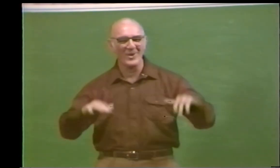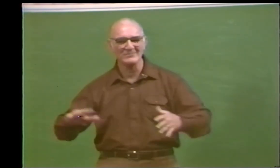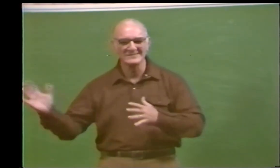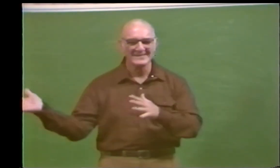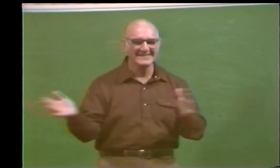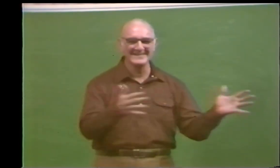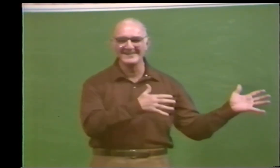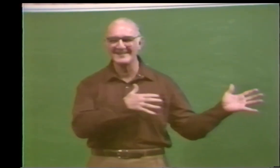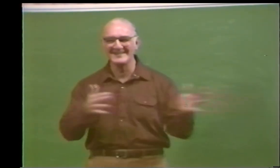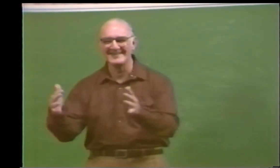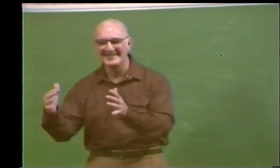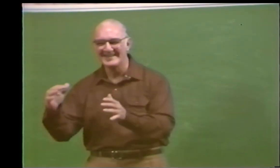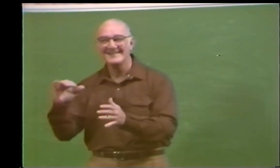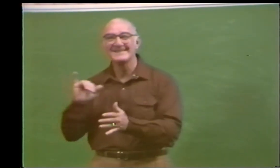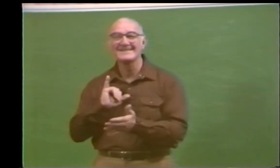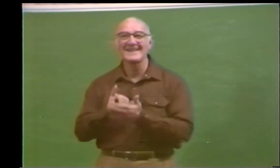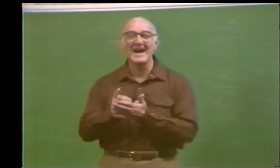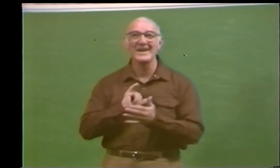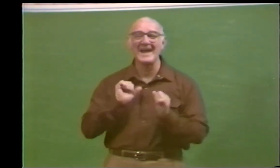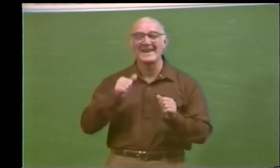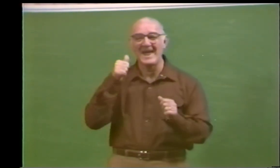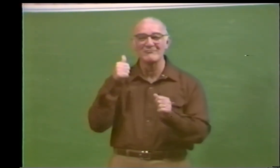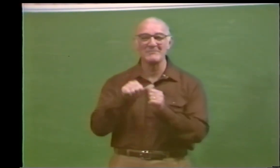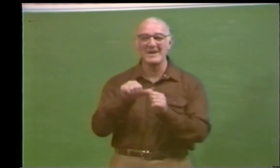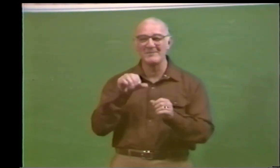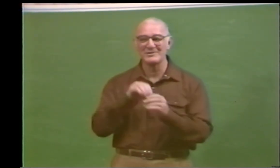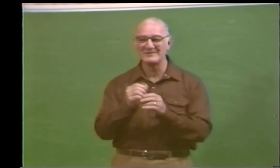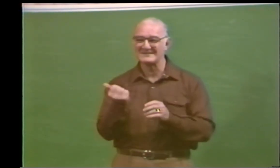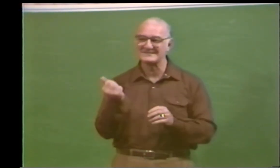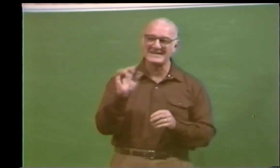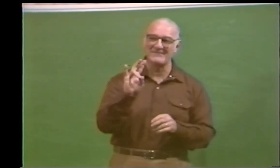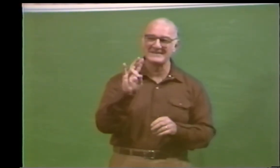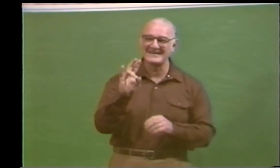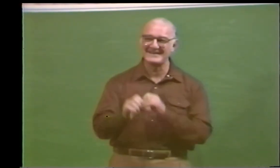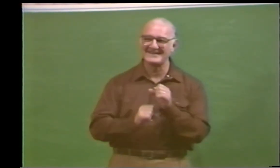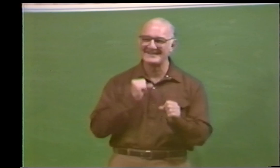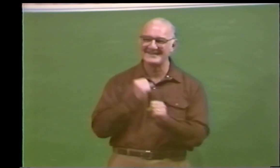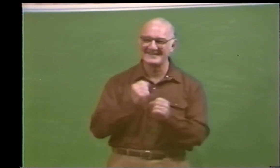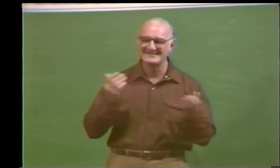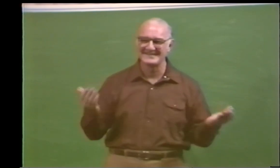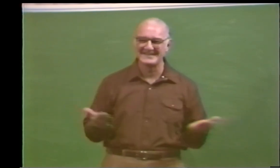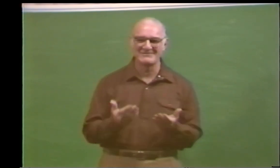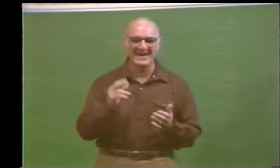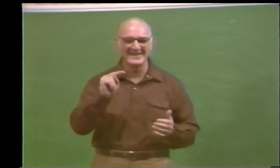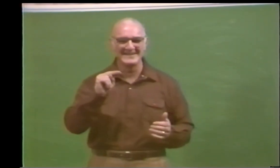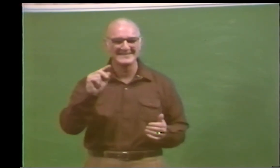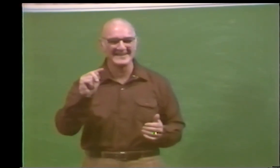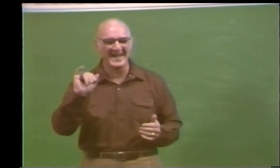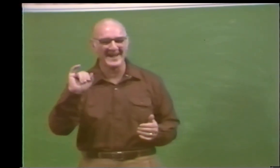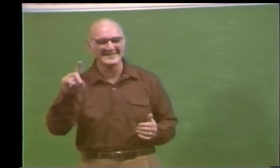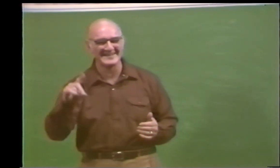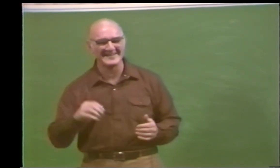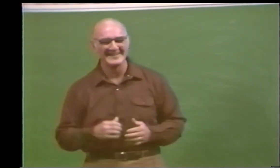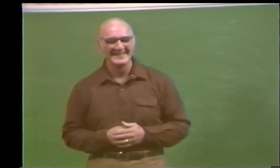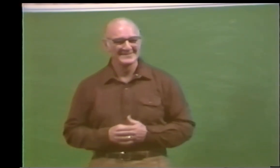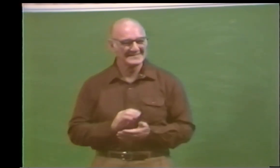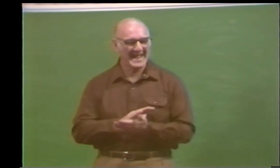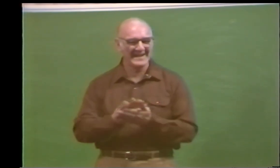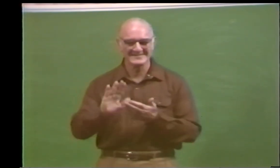storms that I can remember in 17 years here at NTID. Nice to